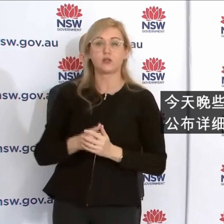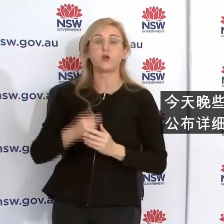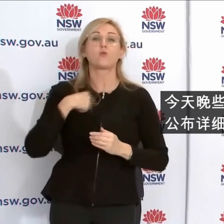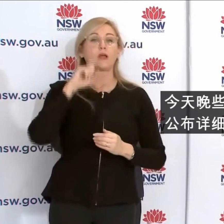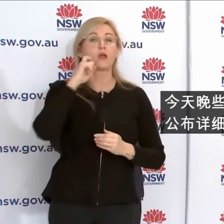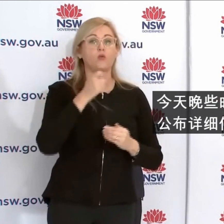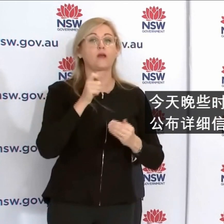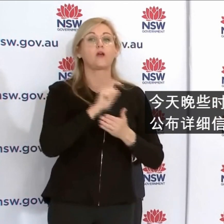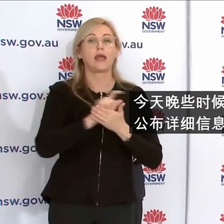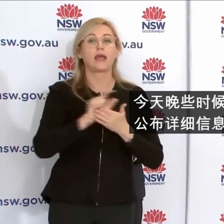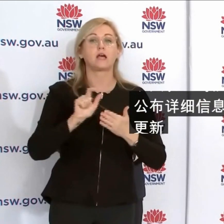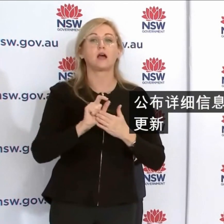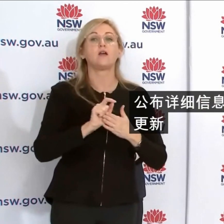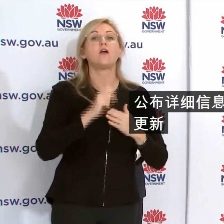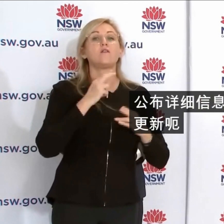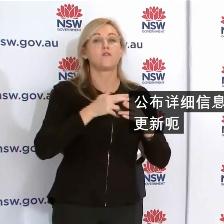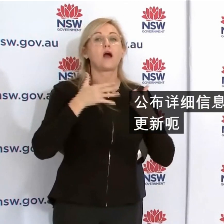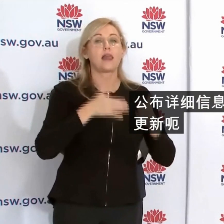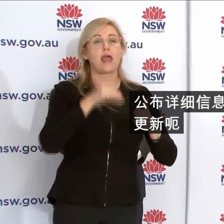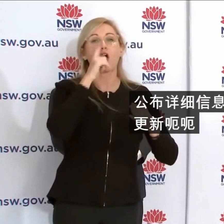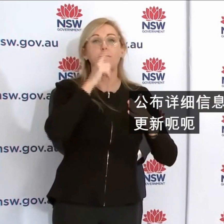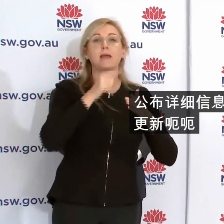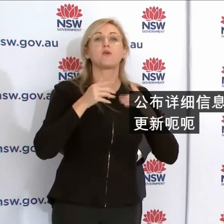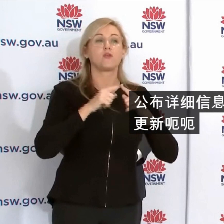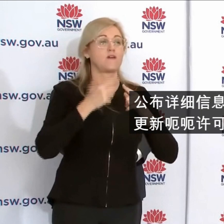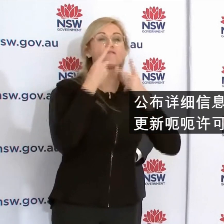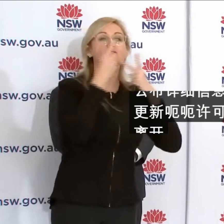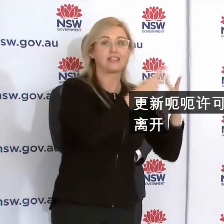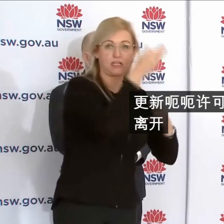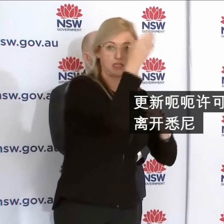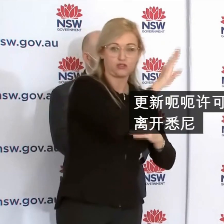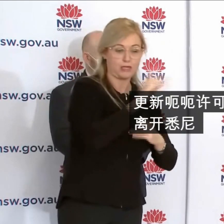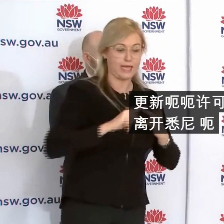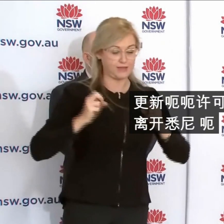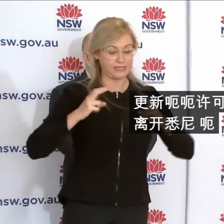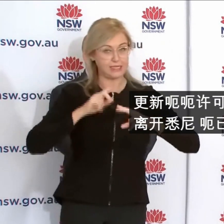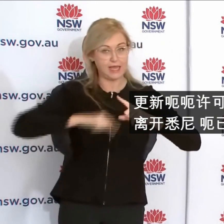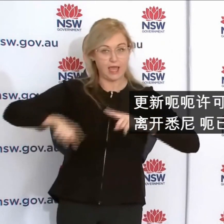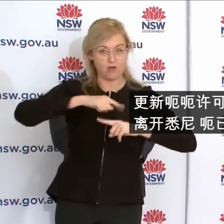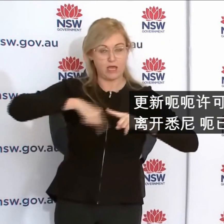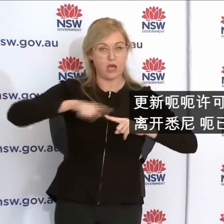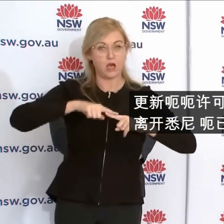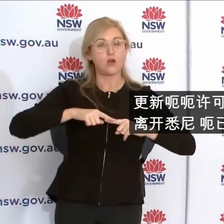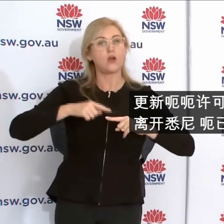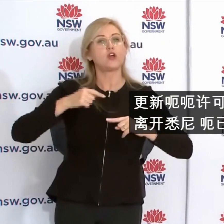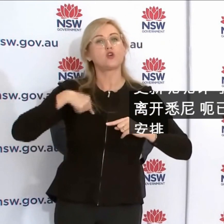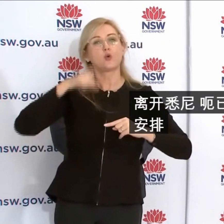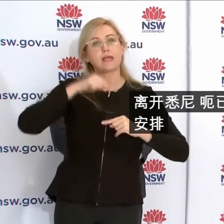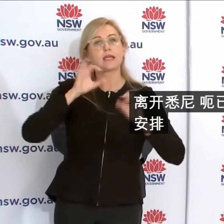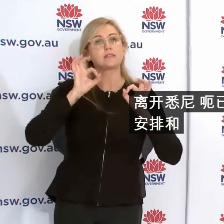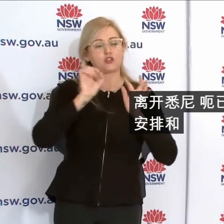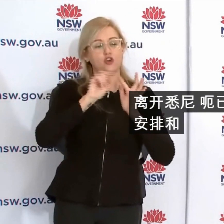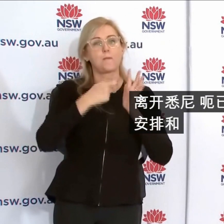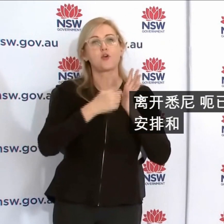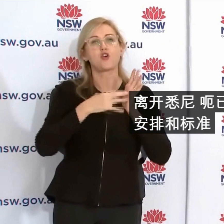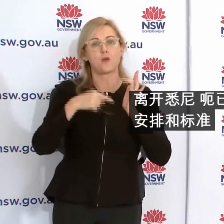out the details and it'll be online. But I can update that the permit to leave Sydney has been decided. The